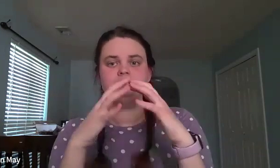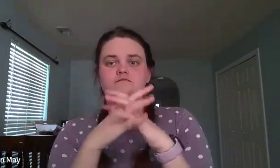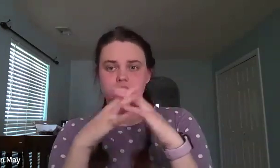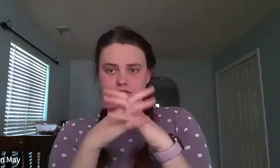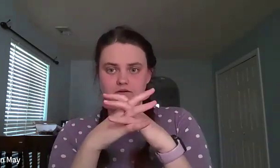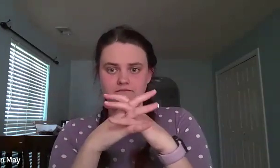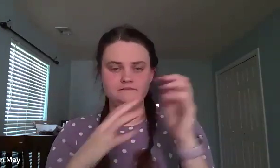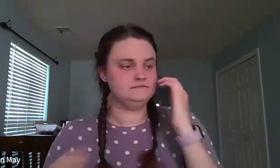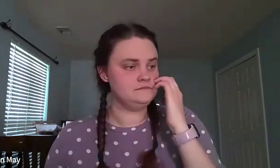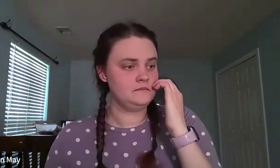Football.